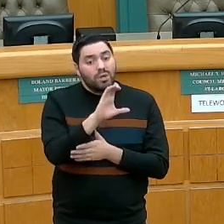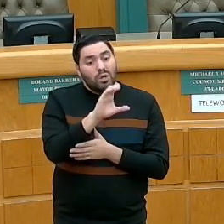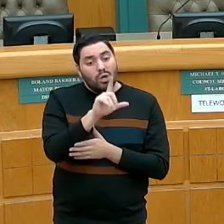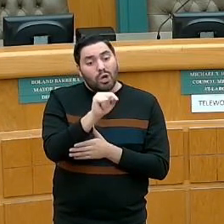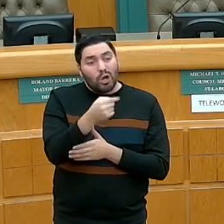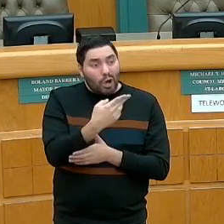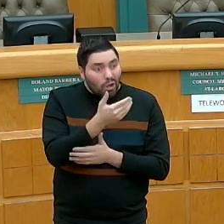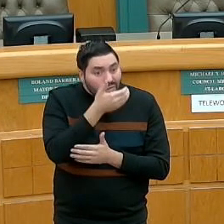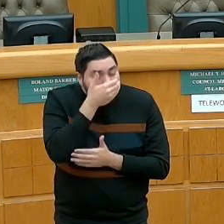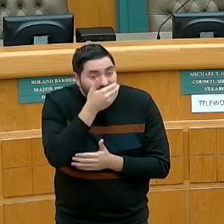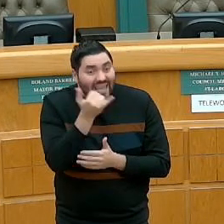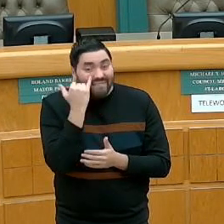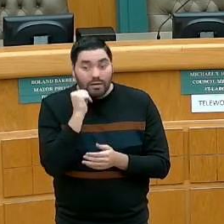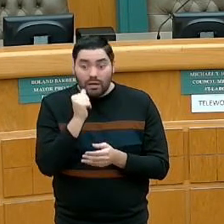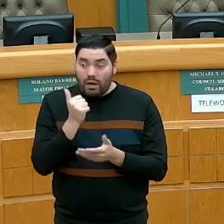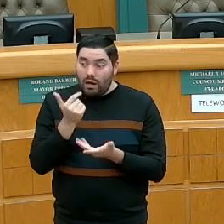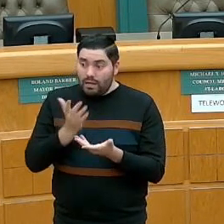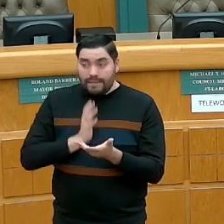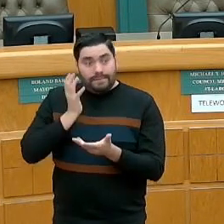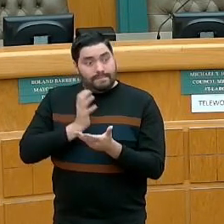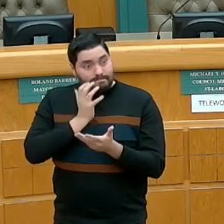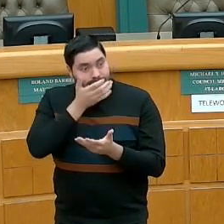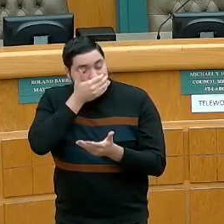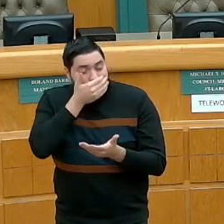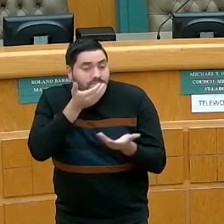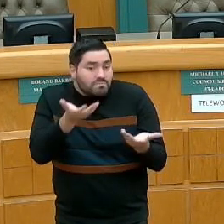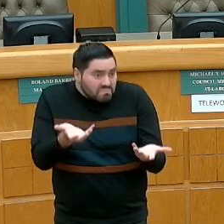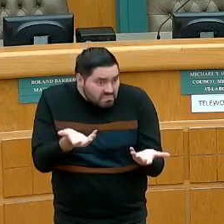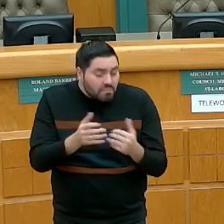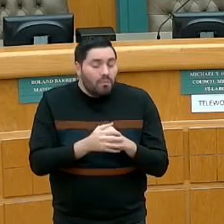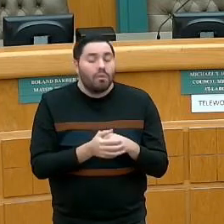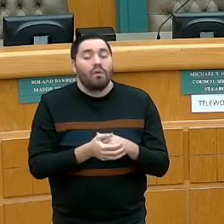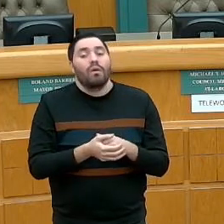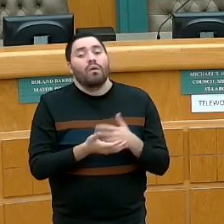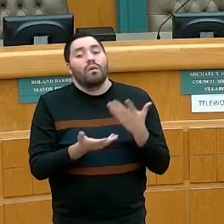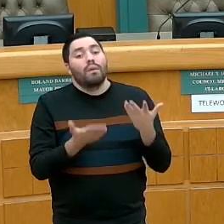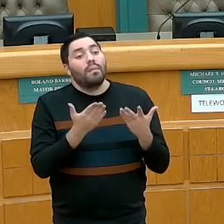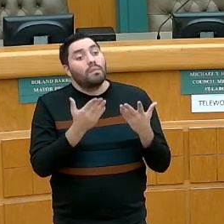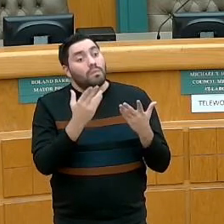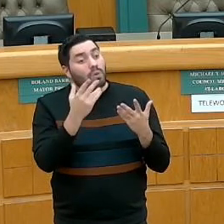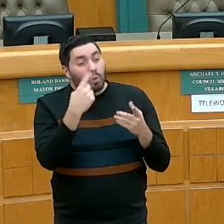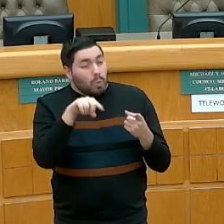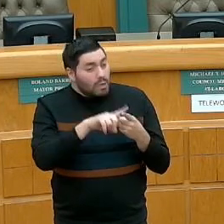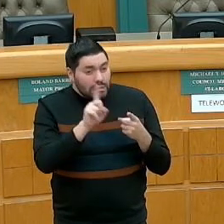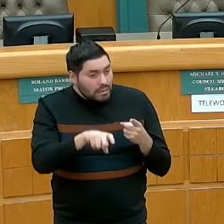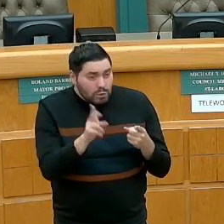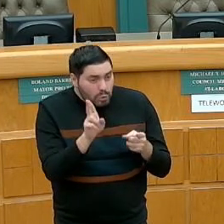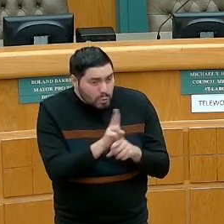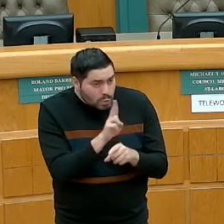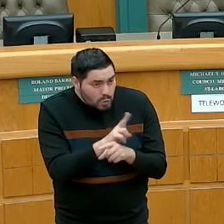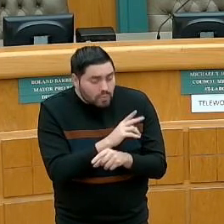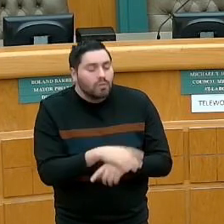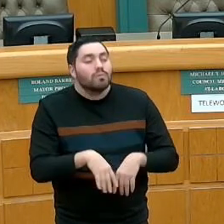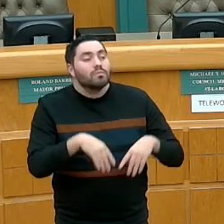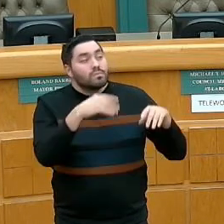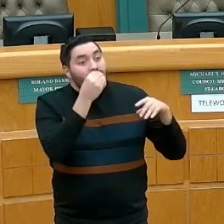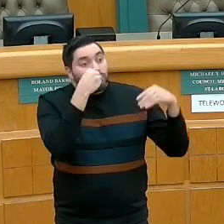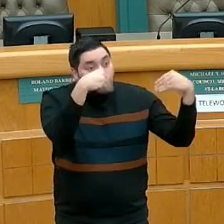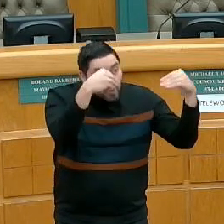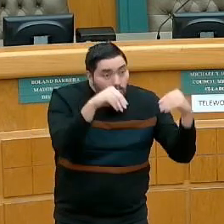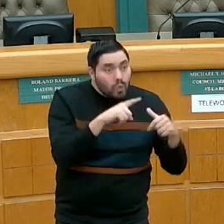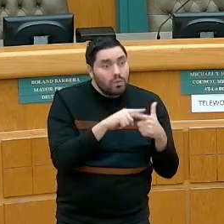type mask. Some of the places you might want to consider wearing a mask include grocery stores, doctor's offices,